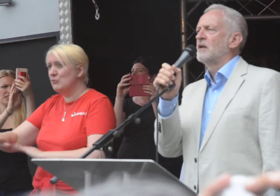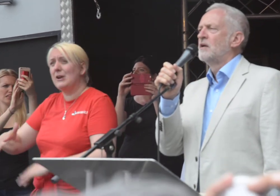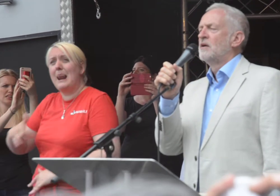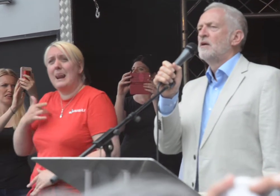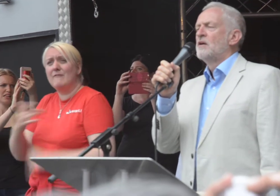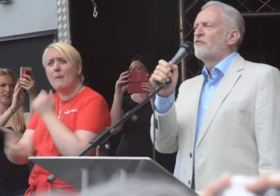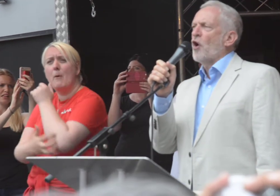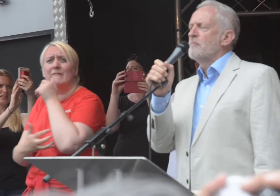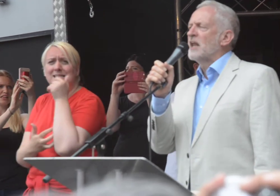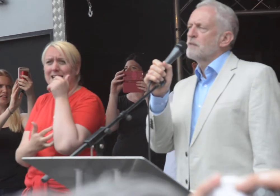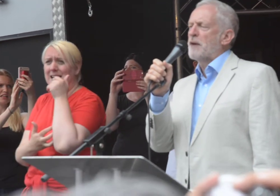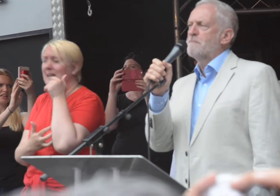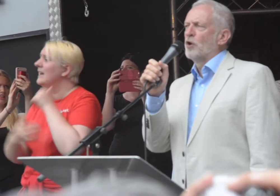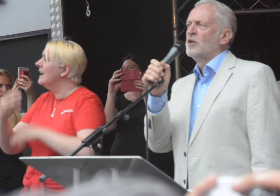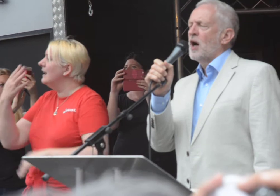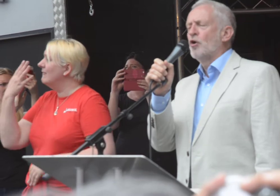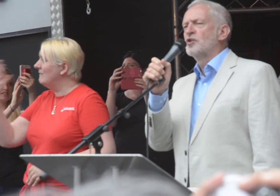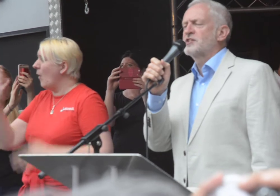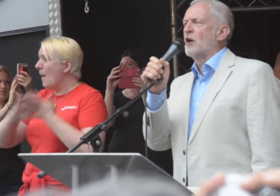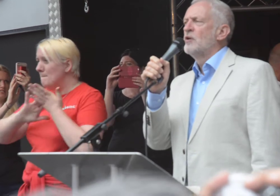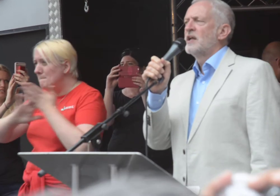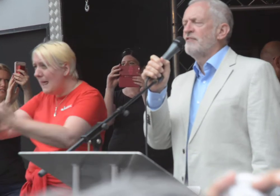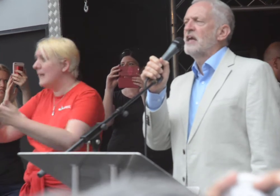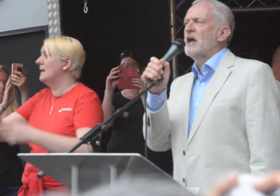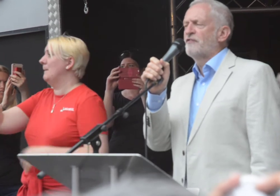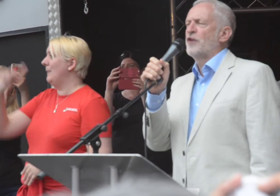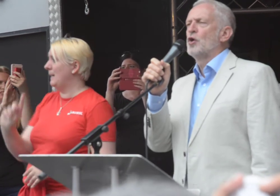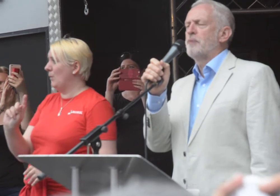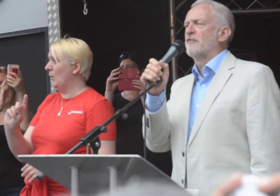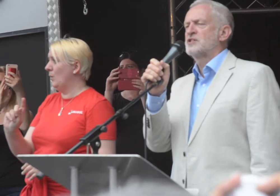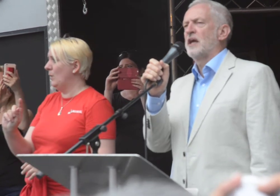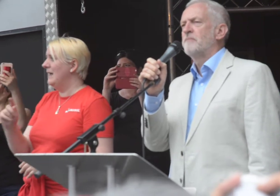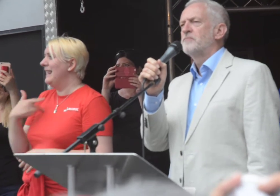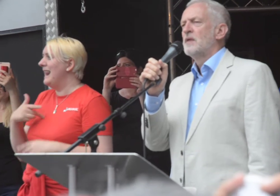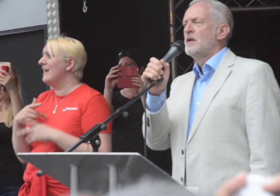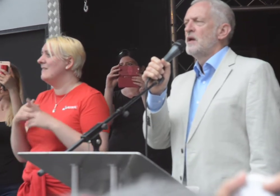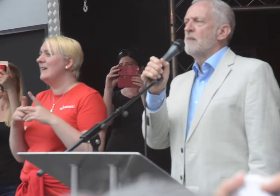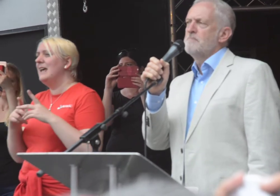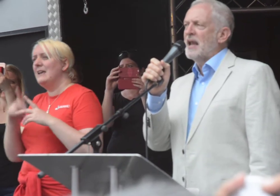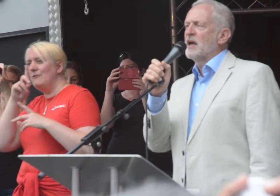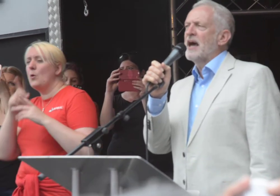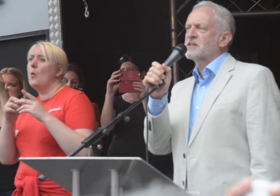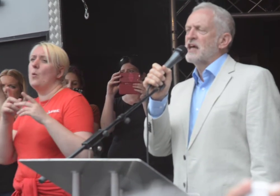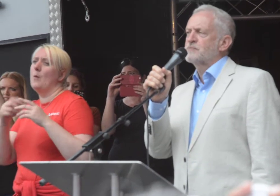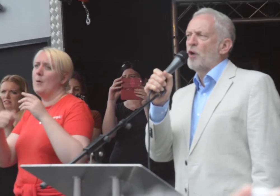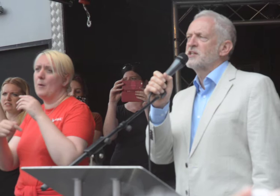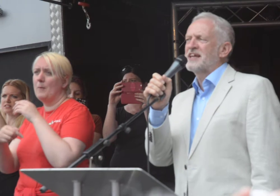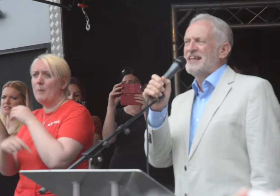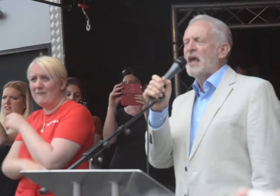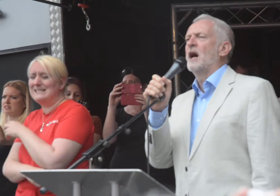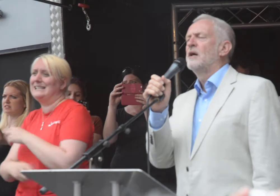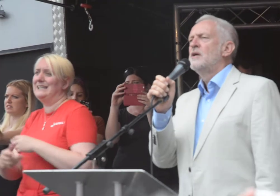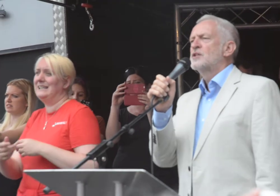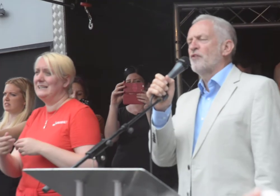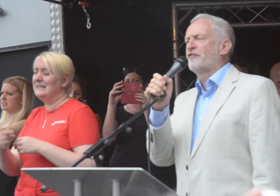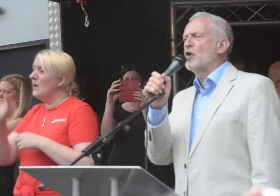poverty. 4 million people are also living in fuel poverty. 1 million access points a